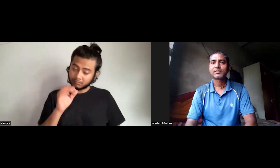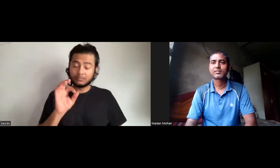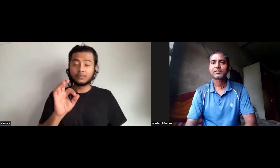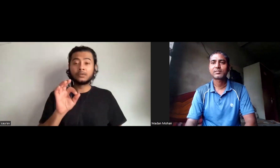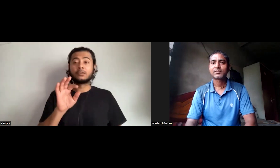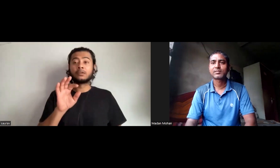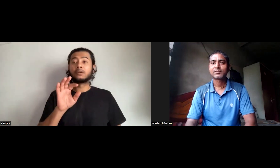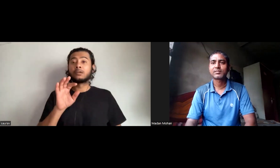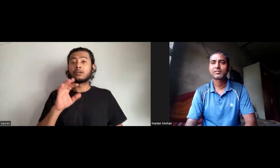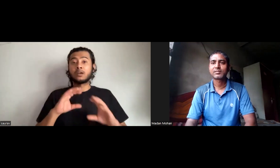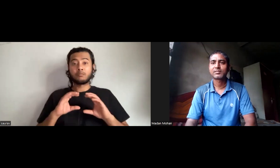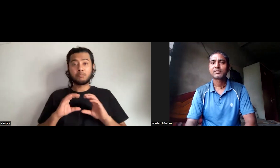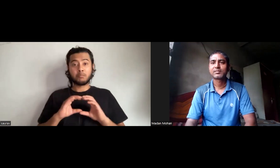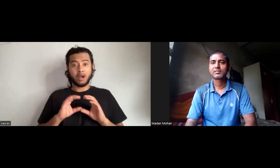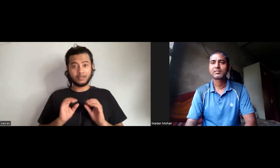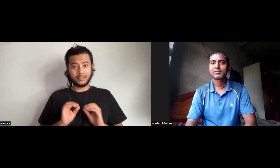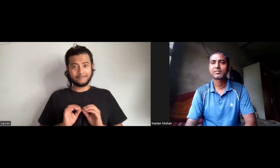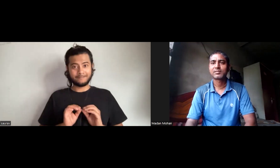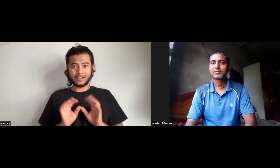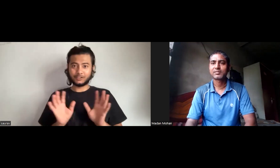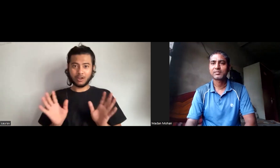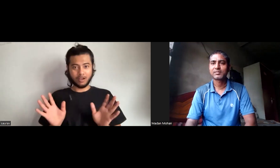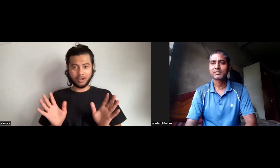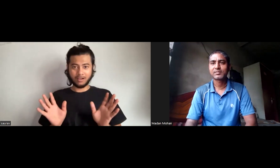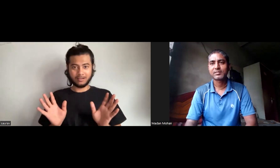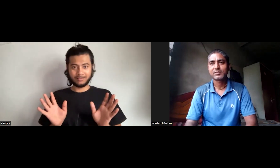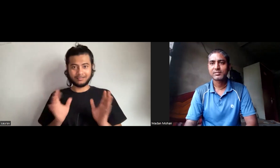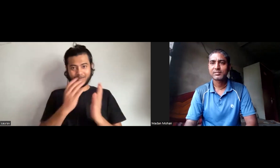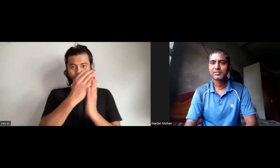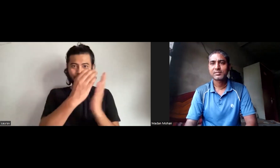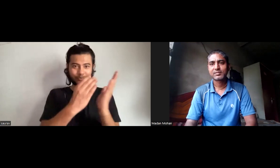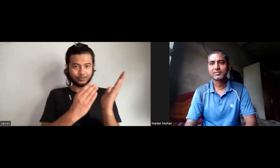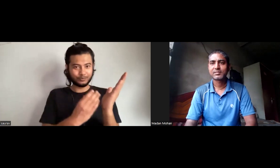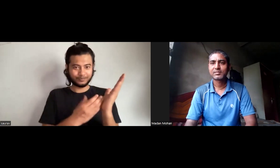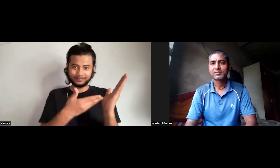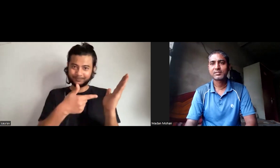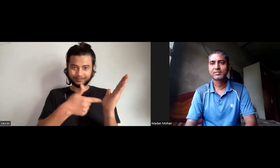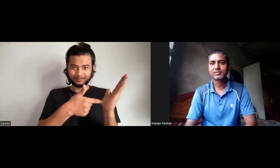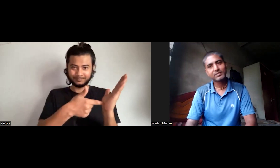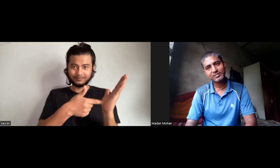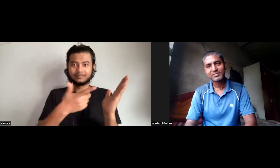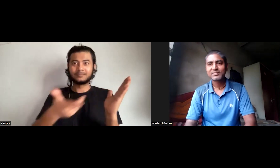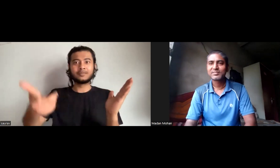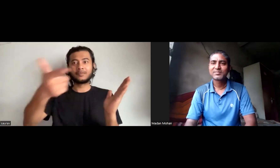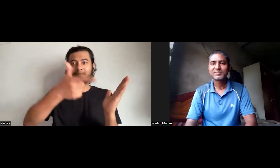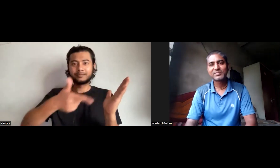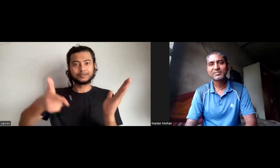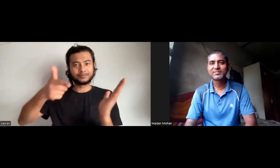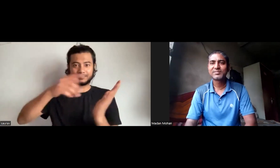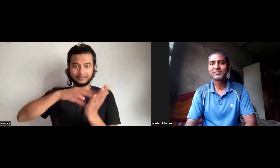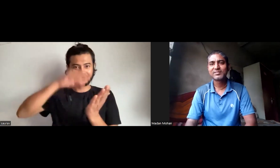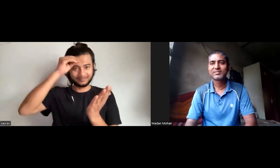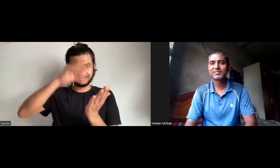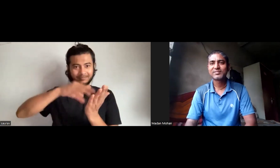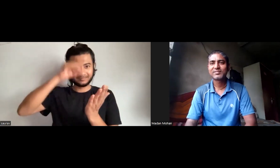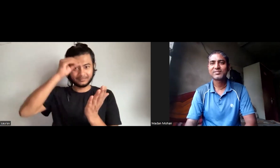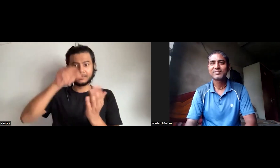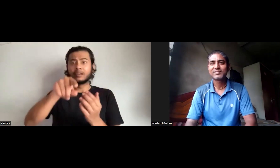now you are doing Bhakti Vriksha course. So once you complete this Bhakti Vriksha course, I don't know whether he's had any guru in his life, whether he has had